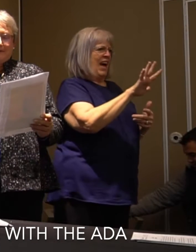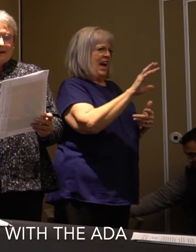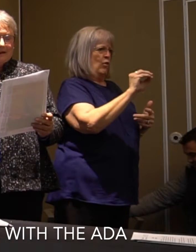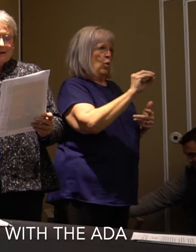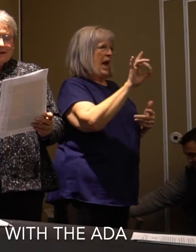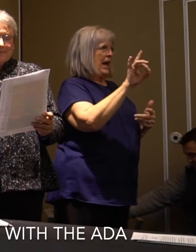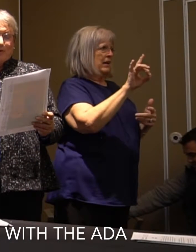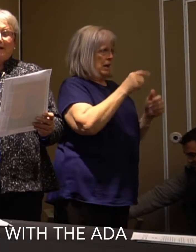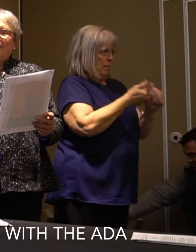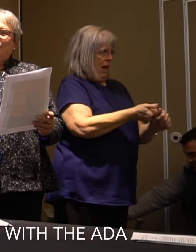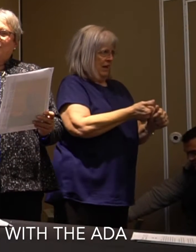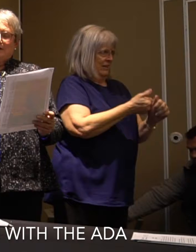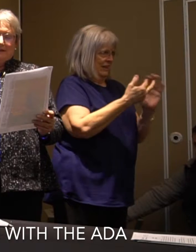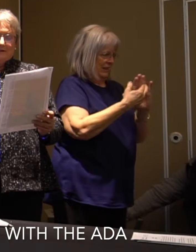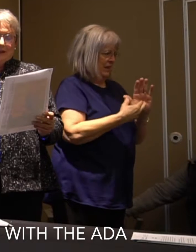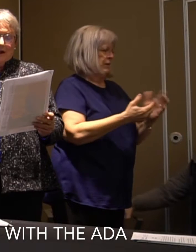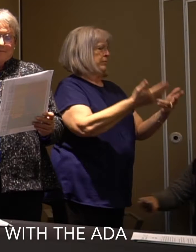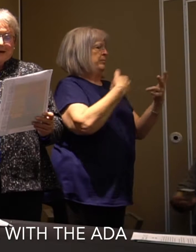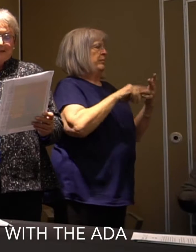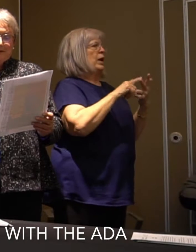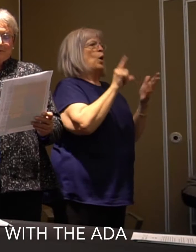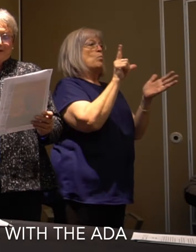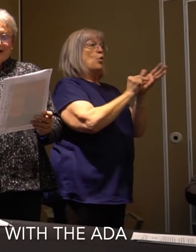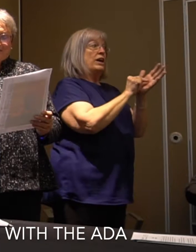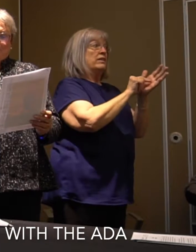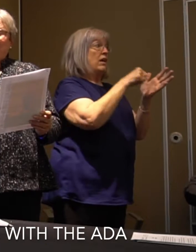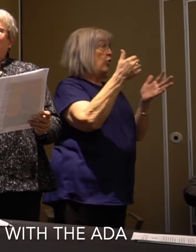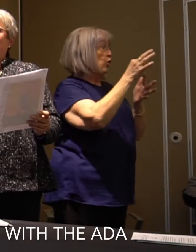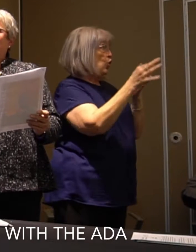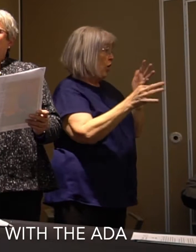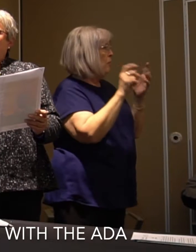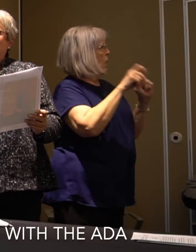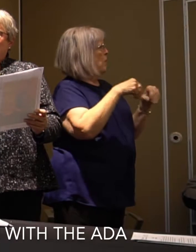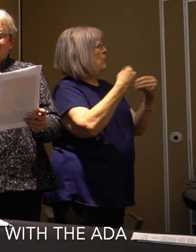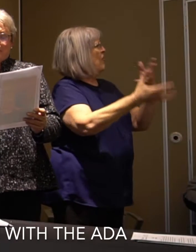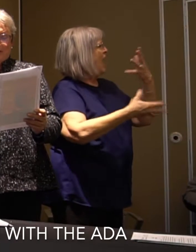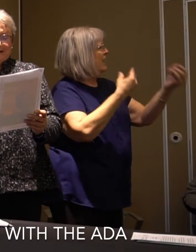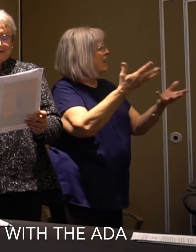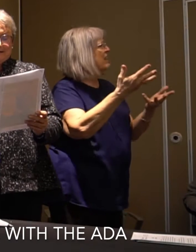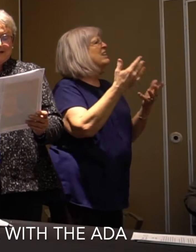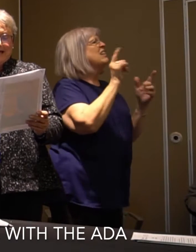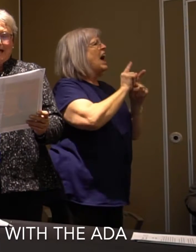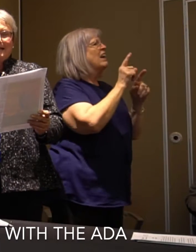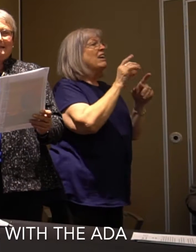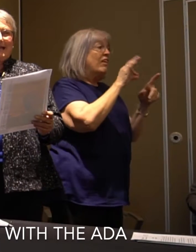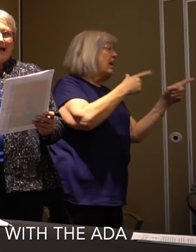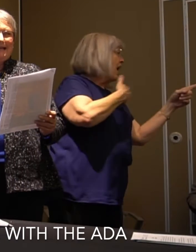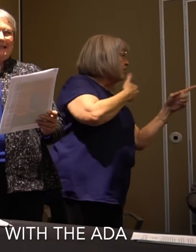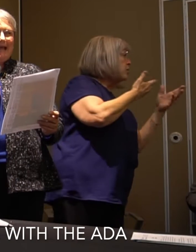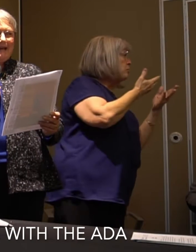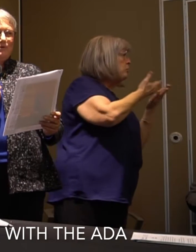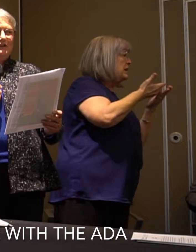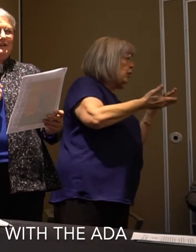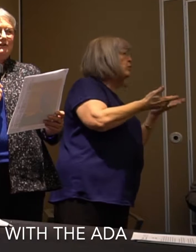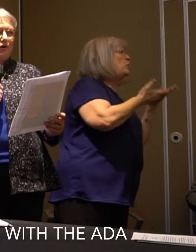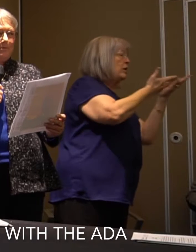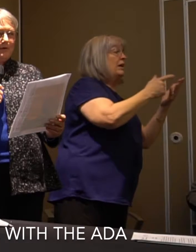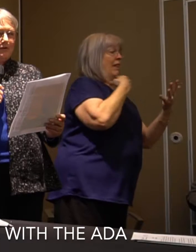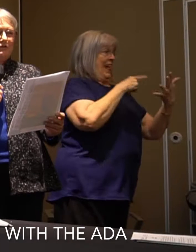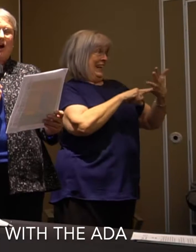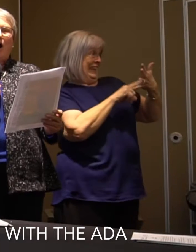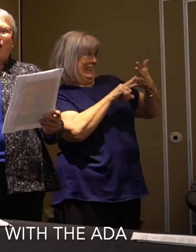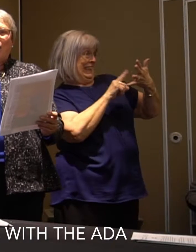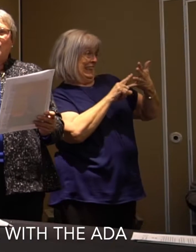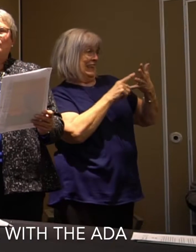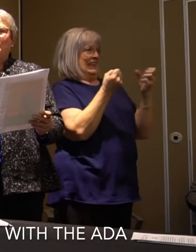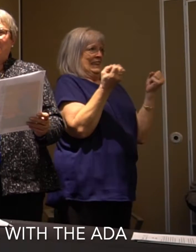compliant. Print alternative must be provided for materials offered in print. Sign language